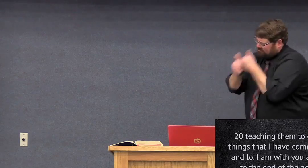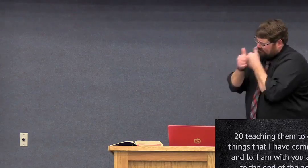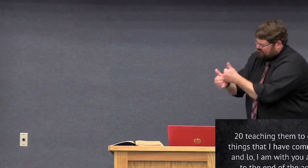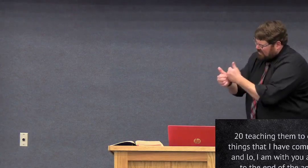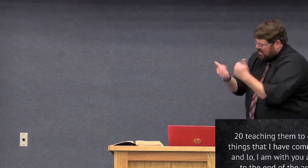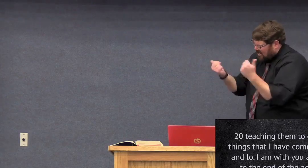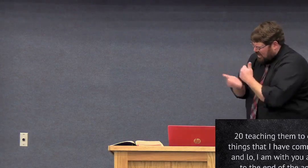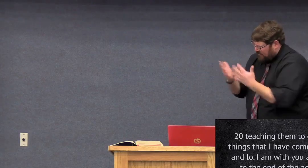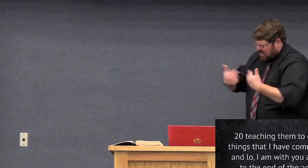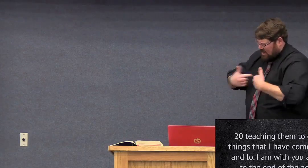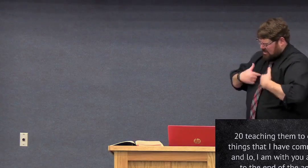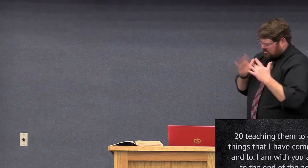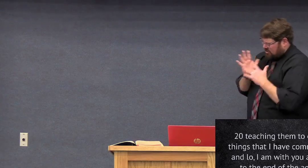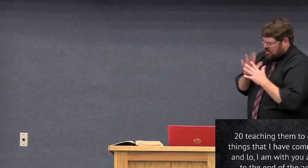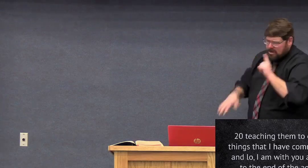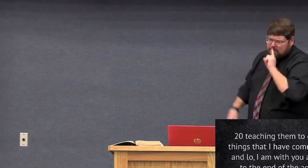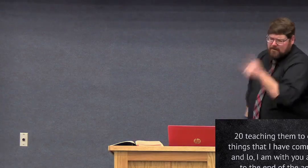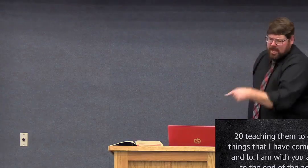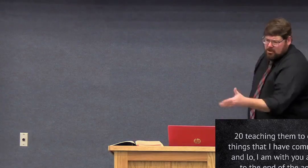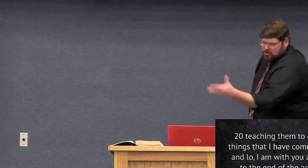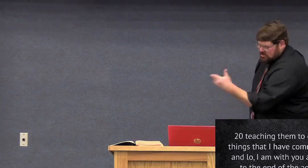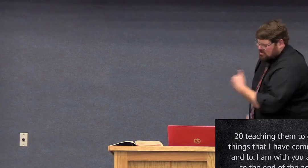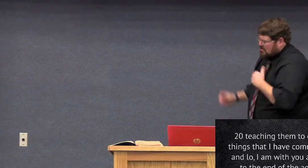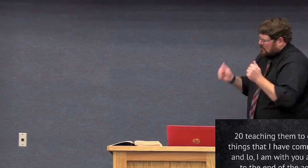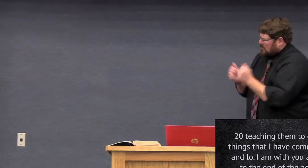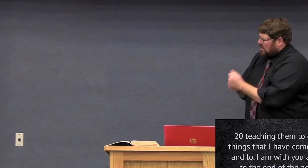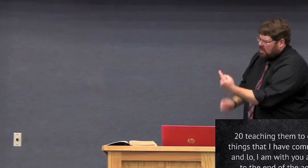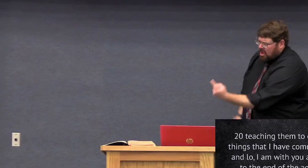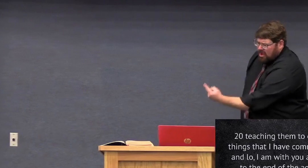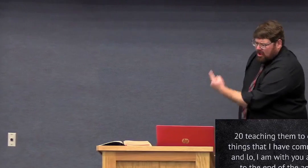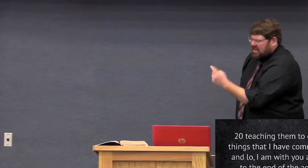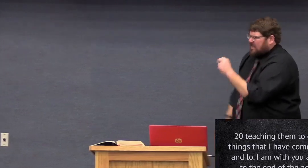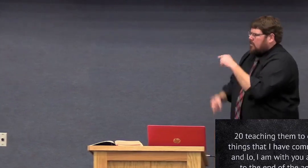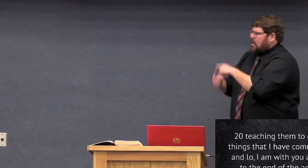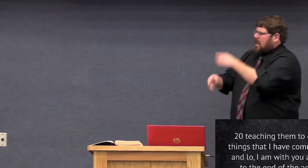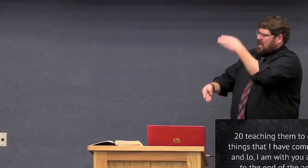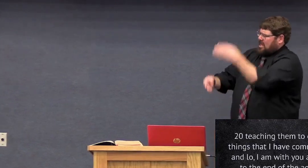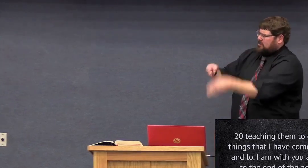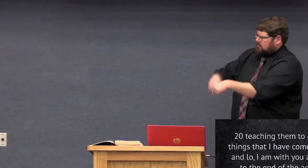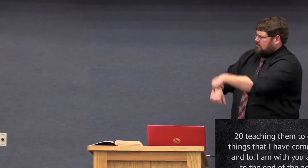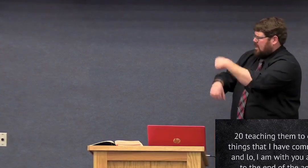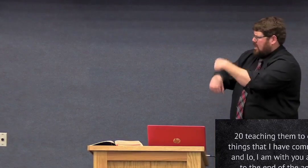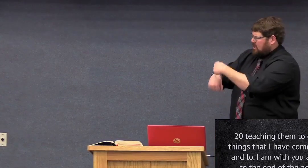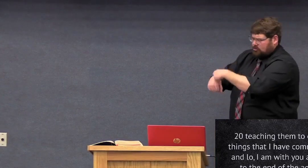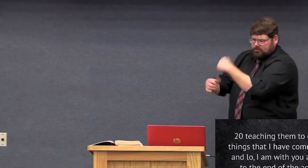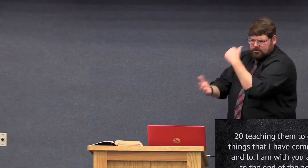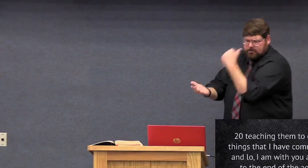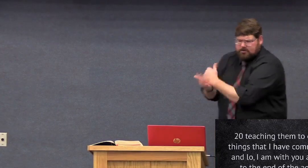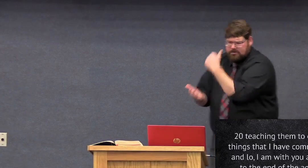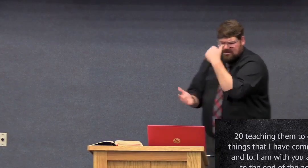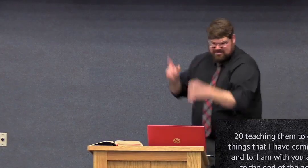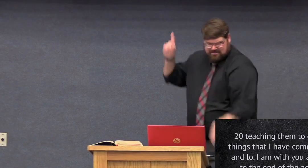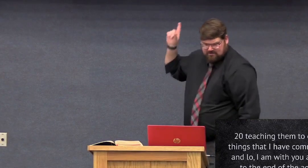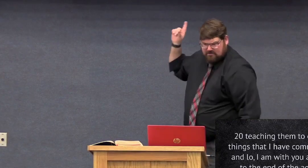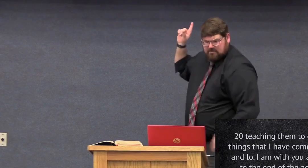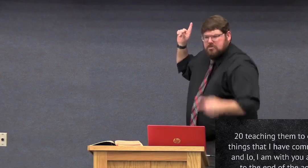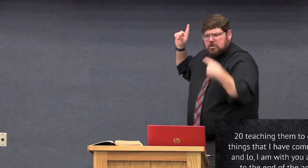teaching them to follow all the things that I have commanded you. And lo, I am with you always, even to the end of the